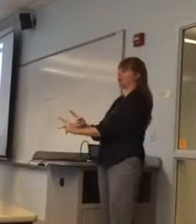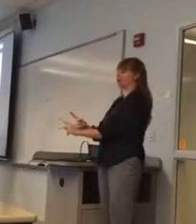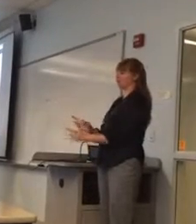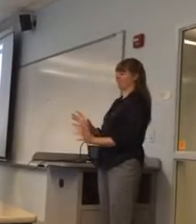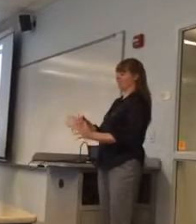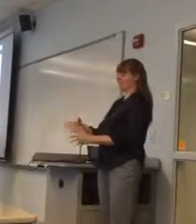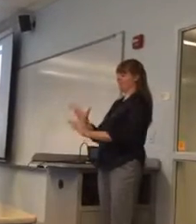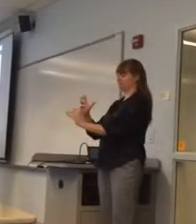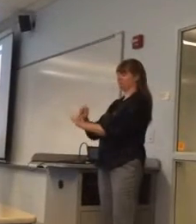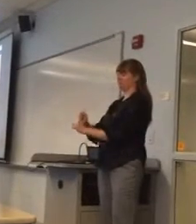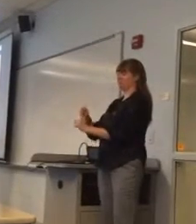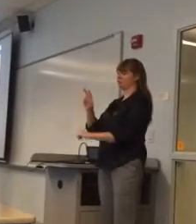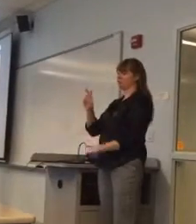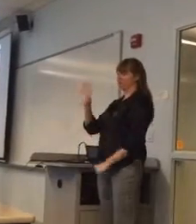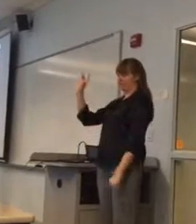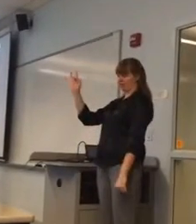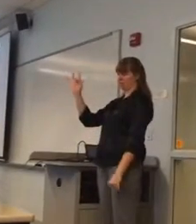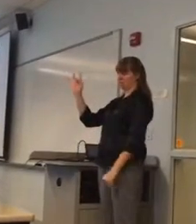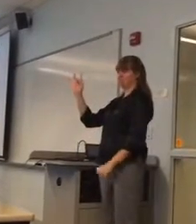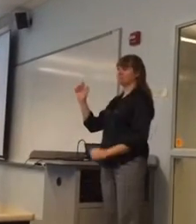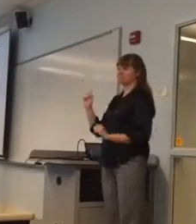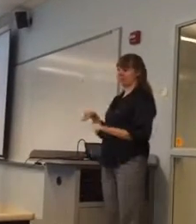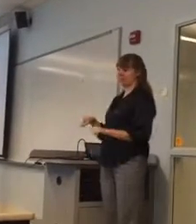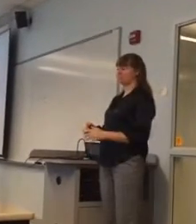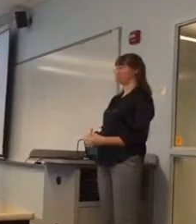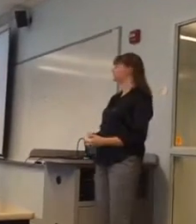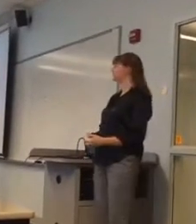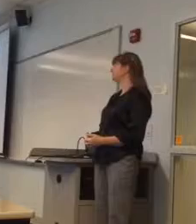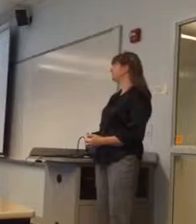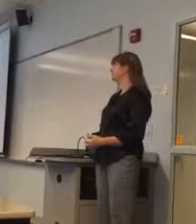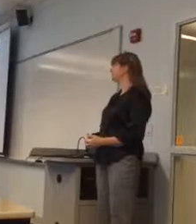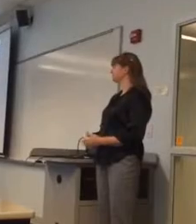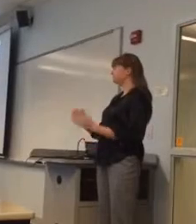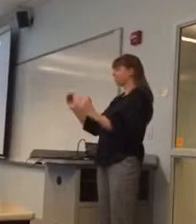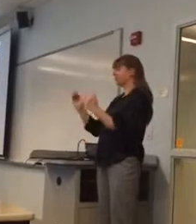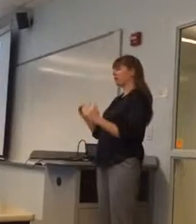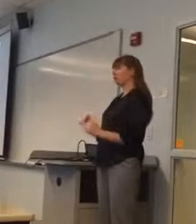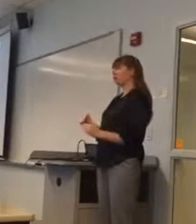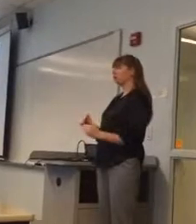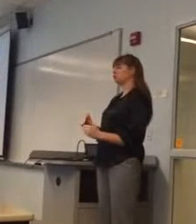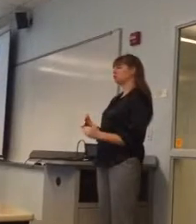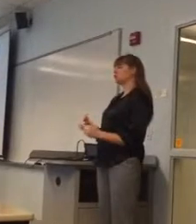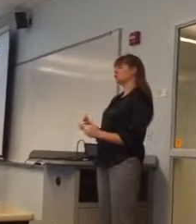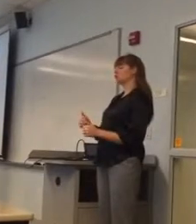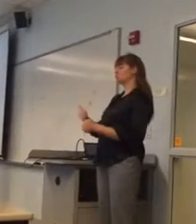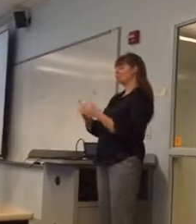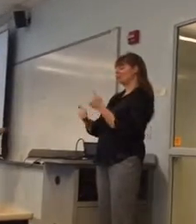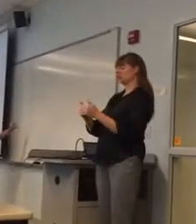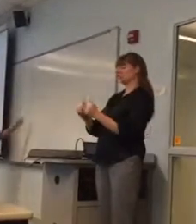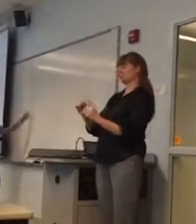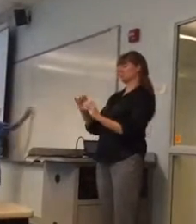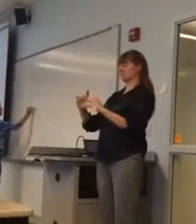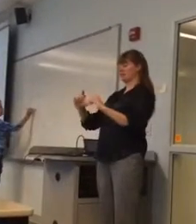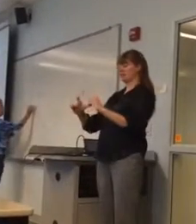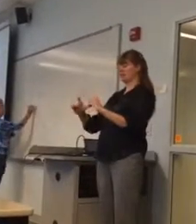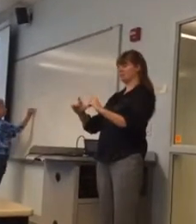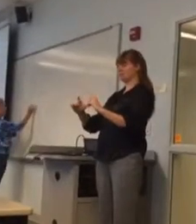8th power. So to what binary, in what set does 1, 1,